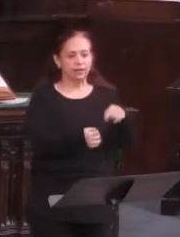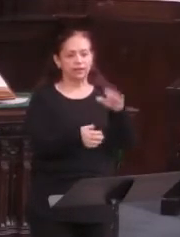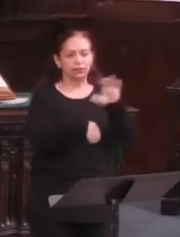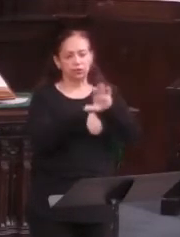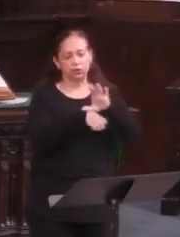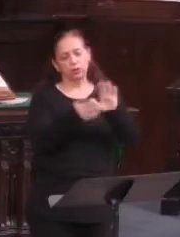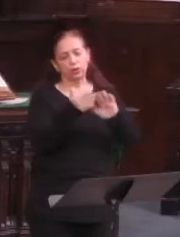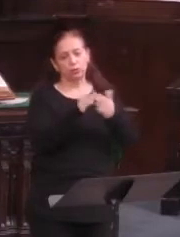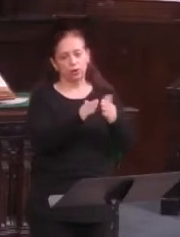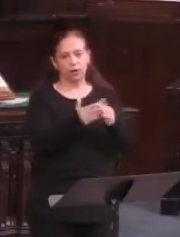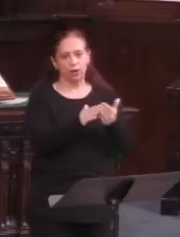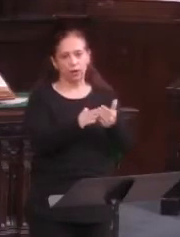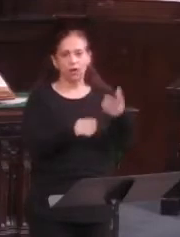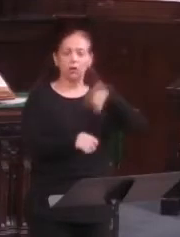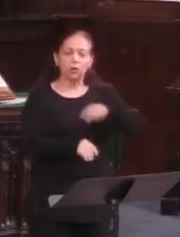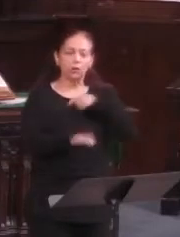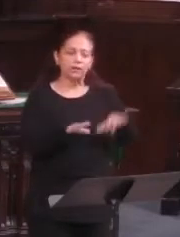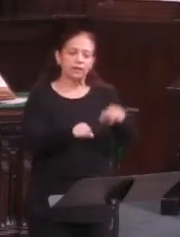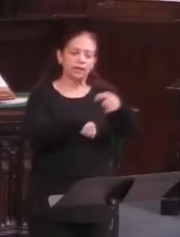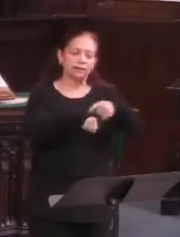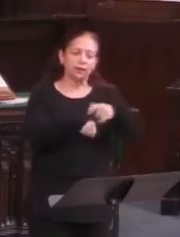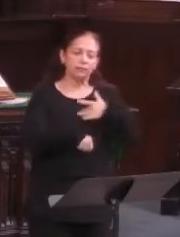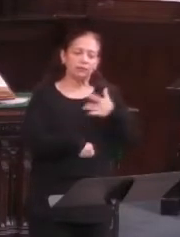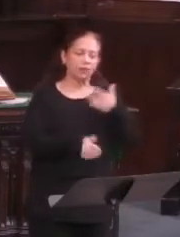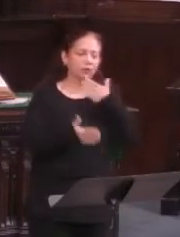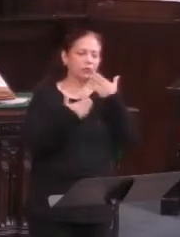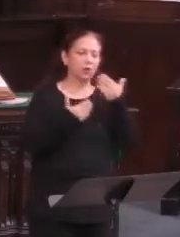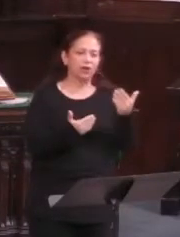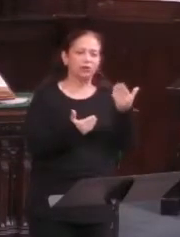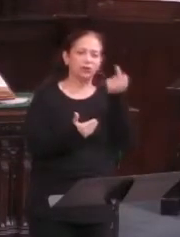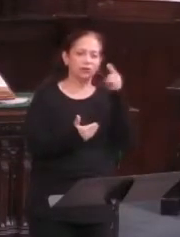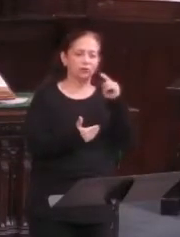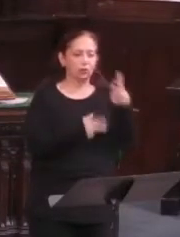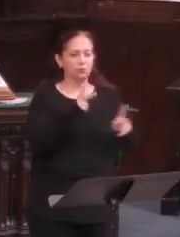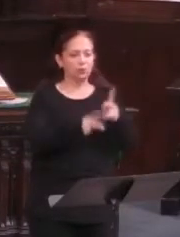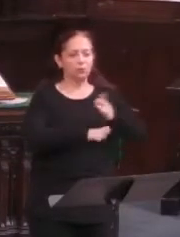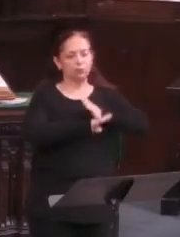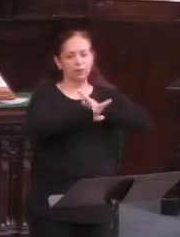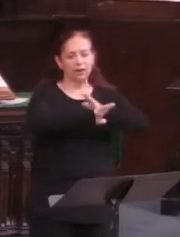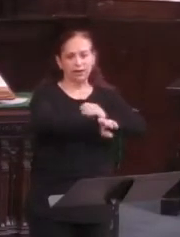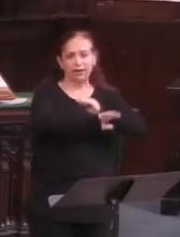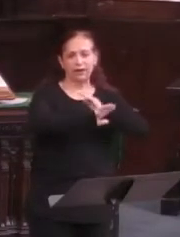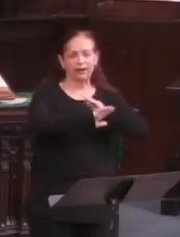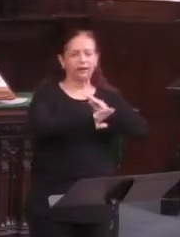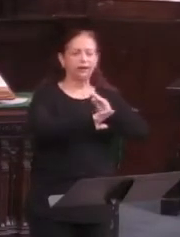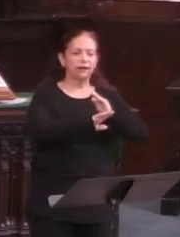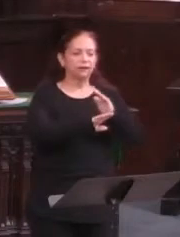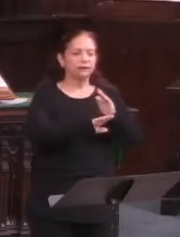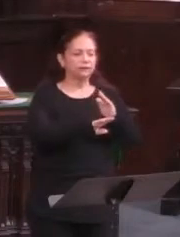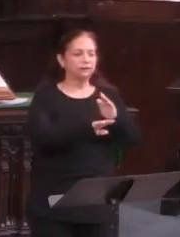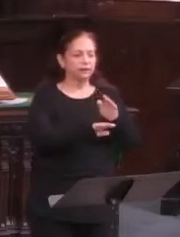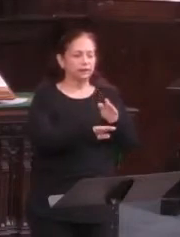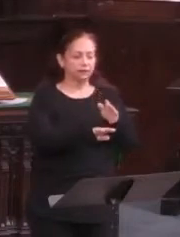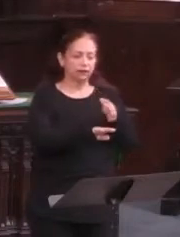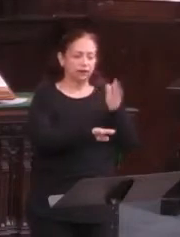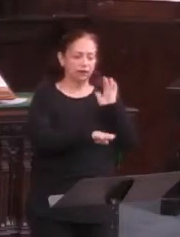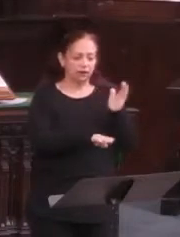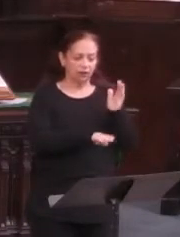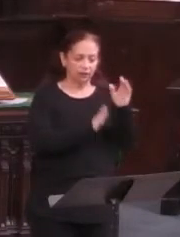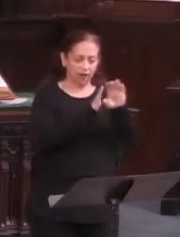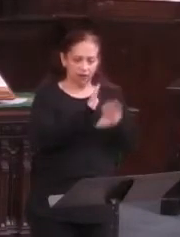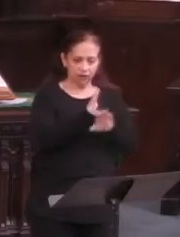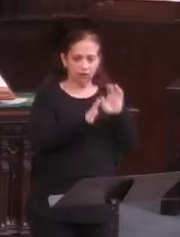community. We take time to feel gratitude for those who have protected and defended the Constitution of our country and